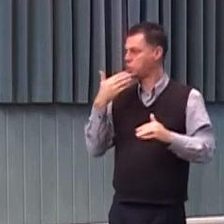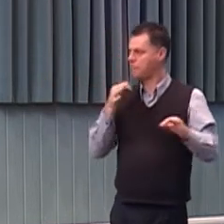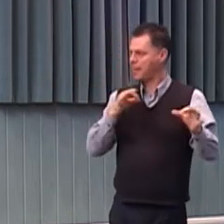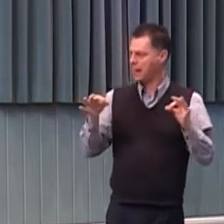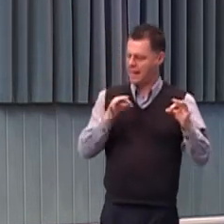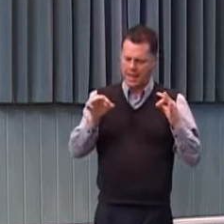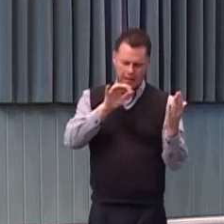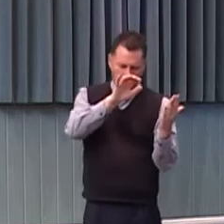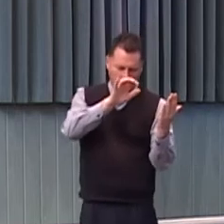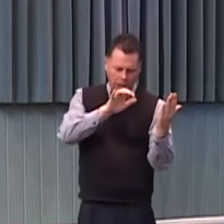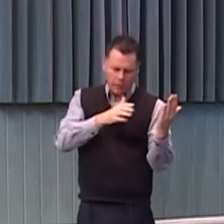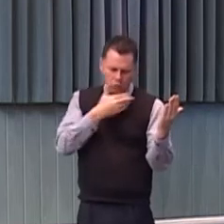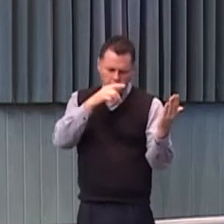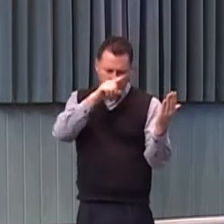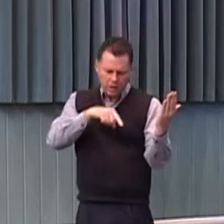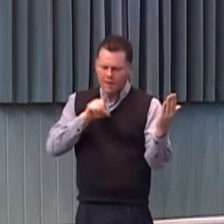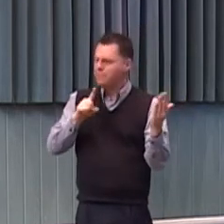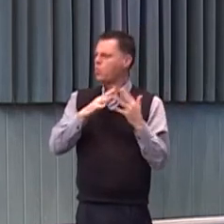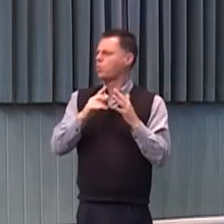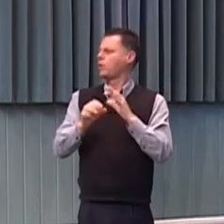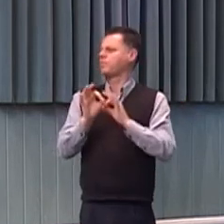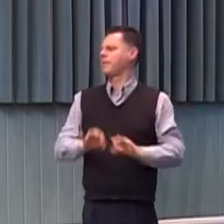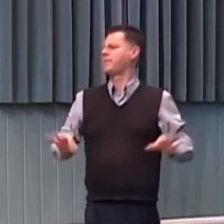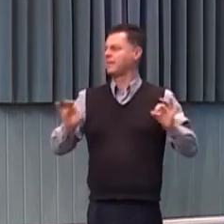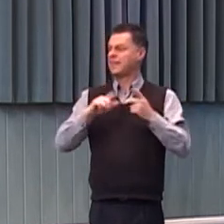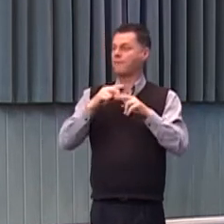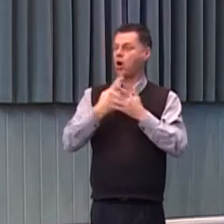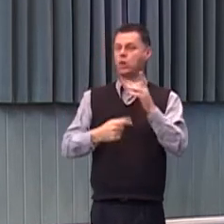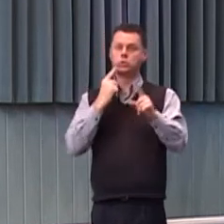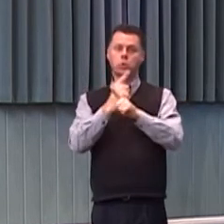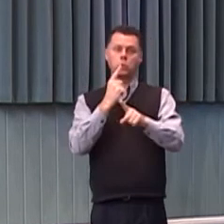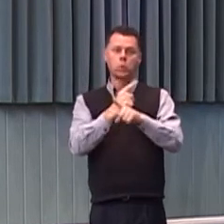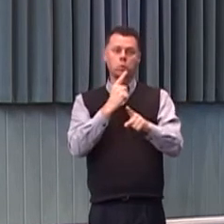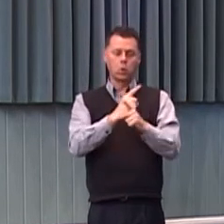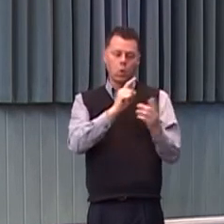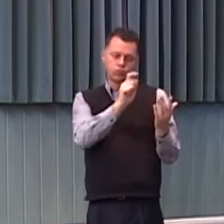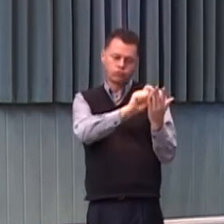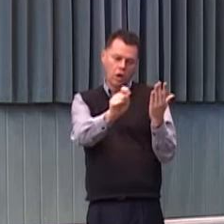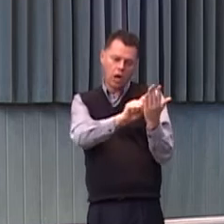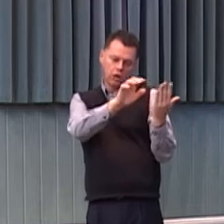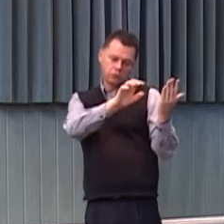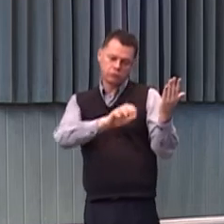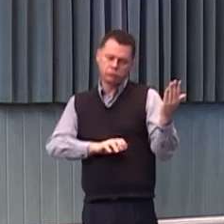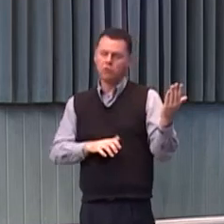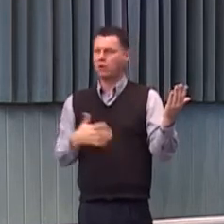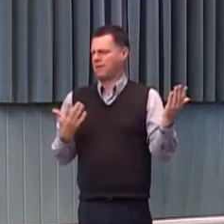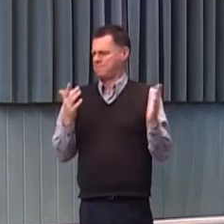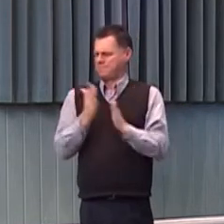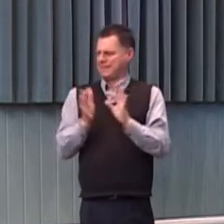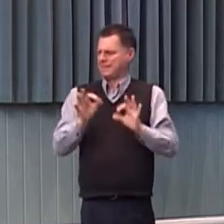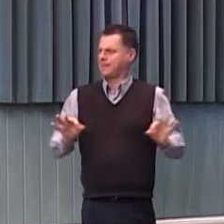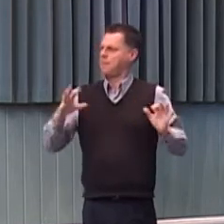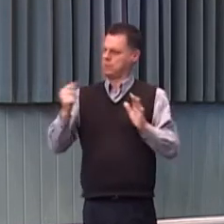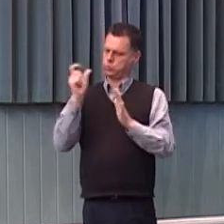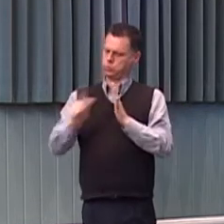priceless. Now, what does that mean? That means that if you just make a plan, and that plan includes a 20 to 30 year time frame,